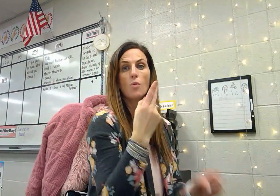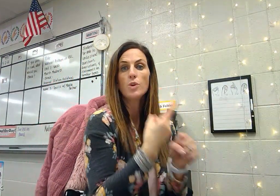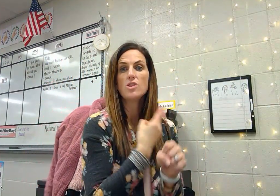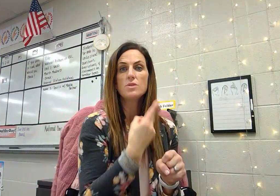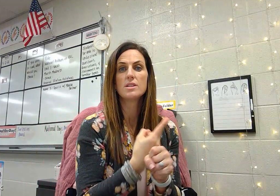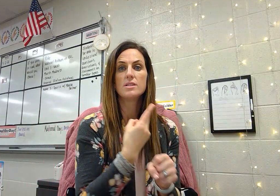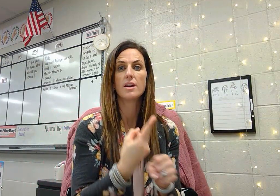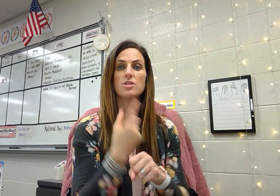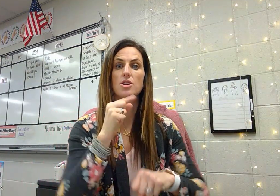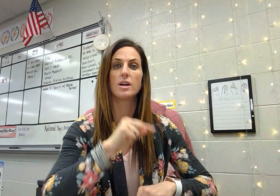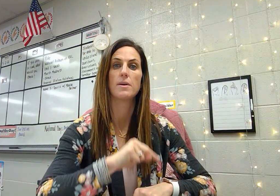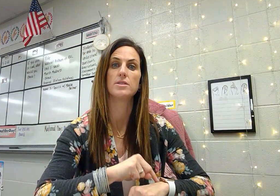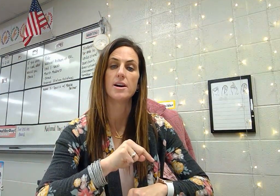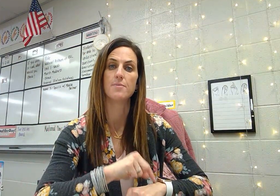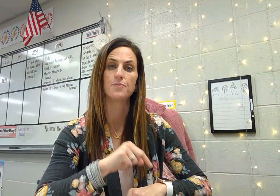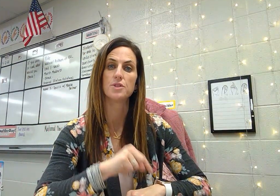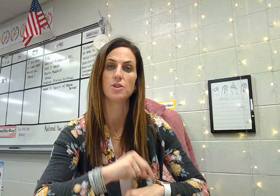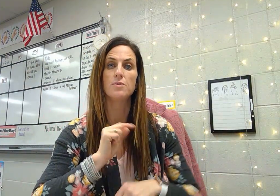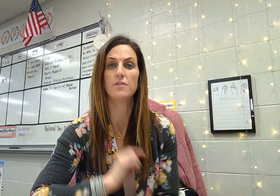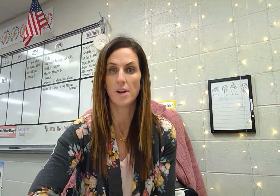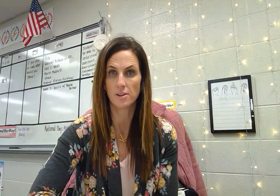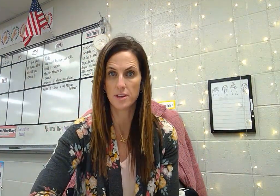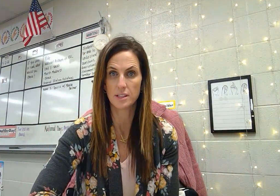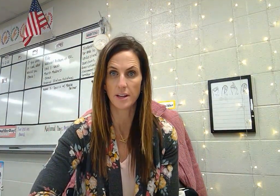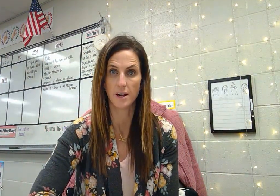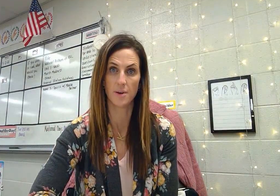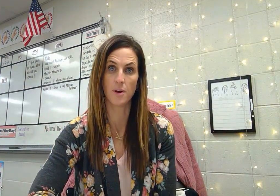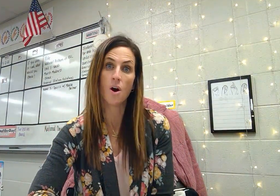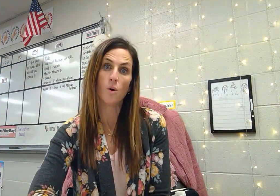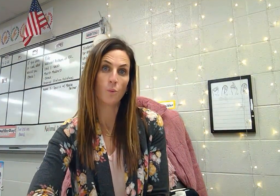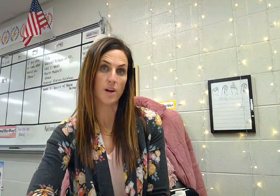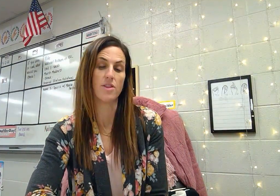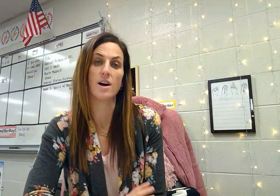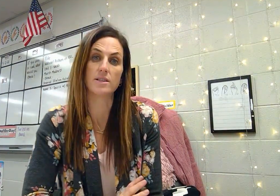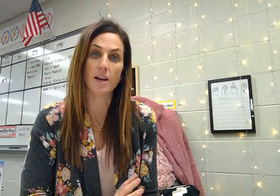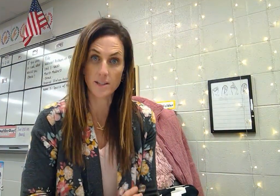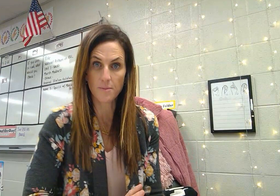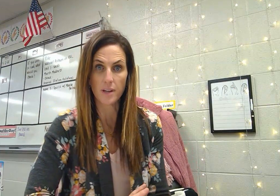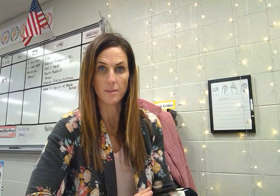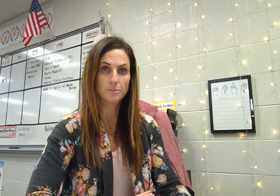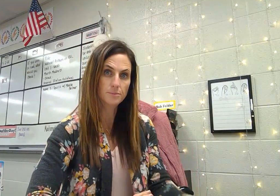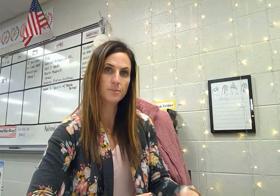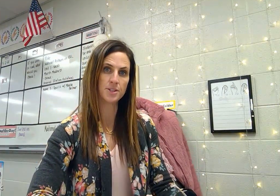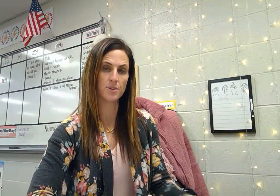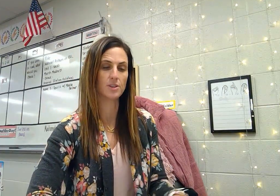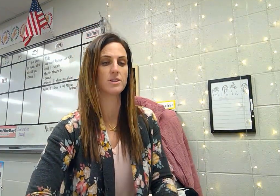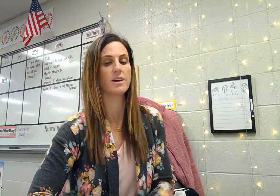We use this sign to talk about time. So you would follow this sign up with a time sign. So it looks like